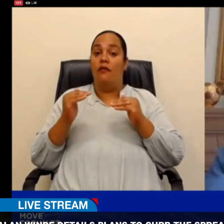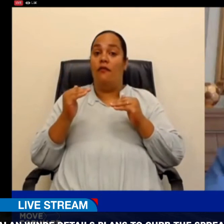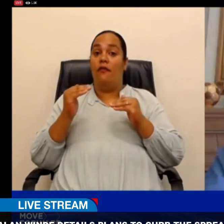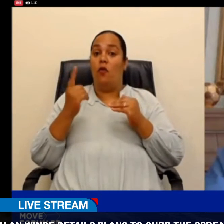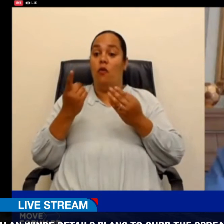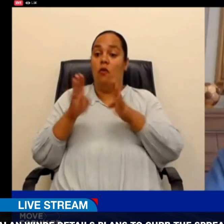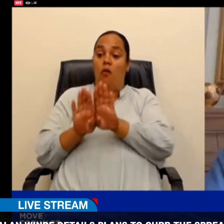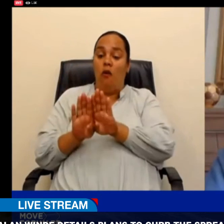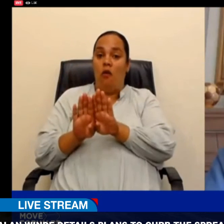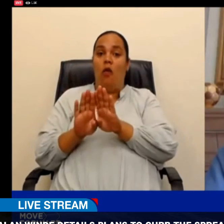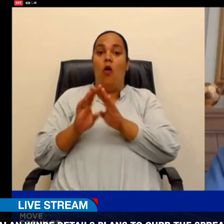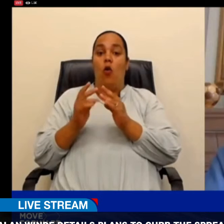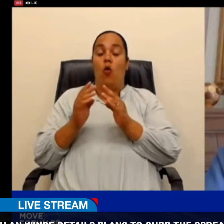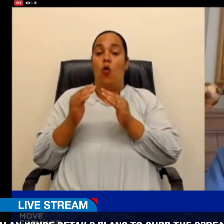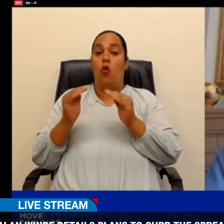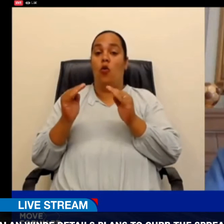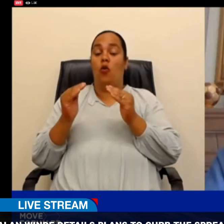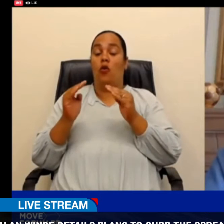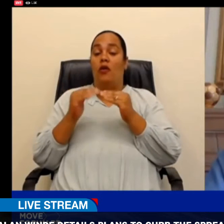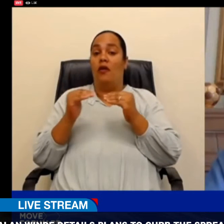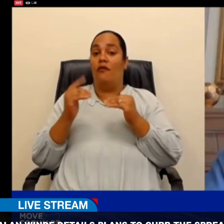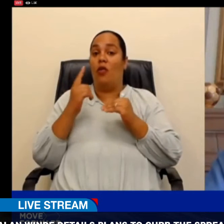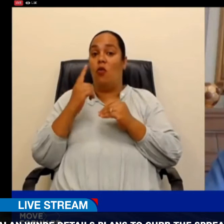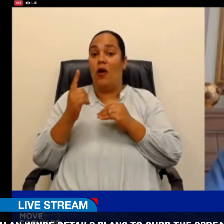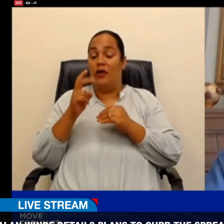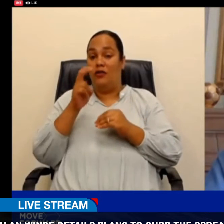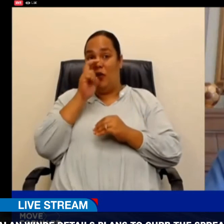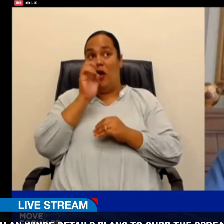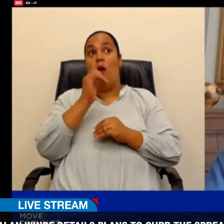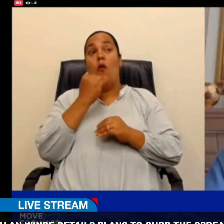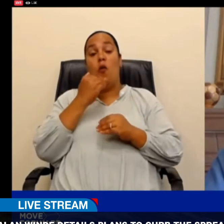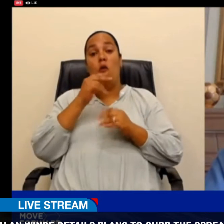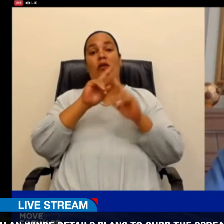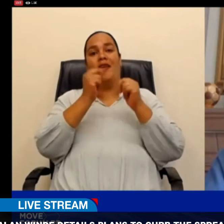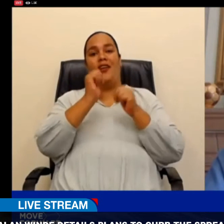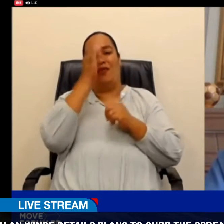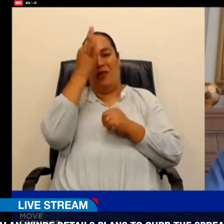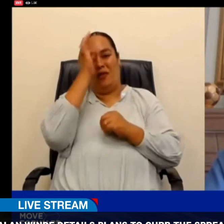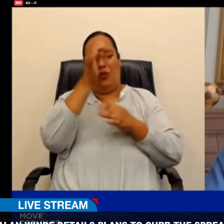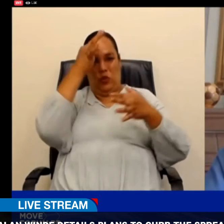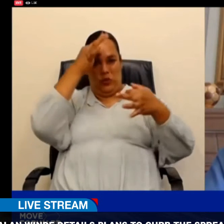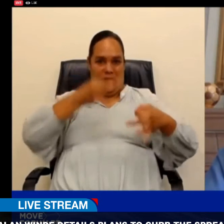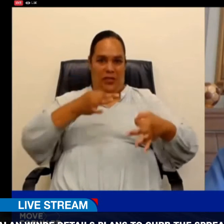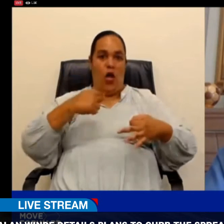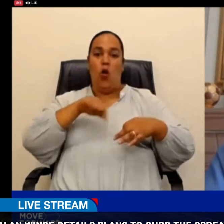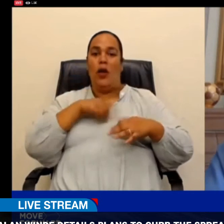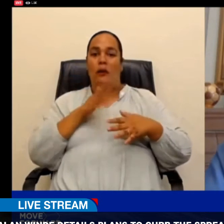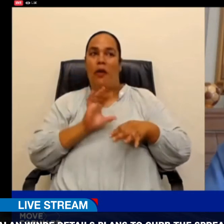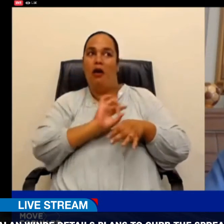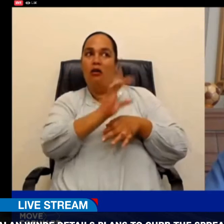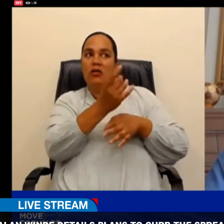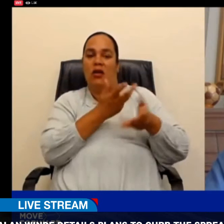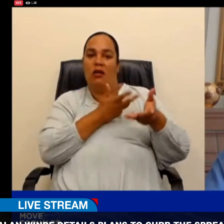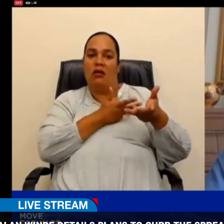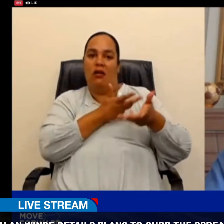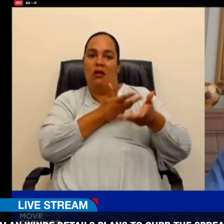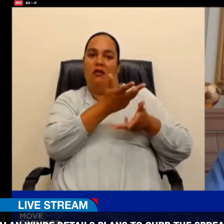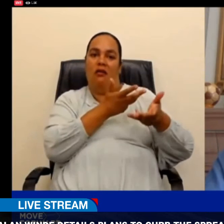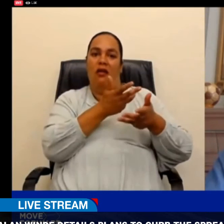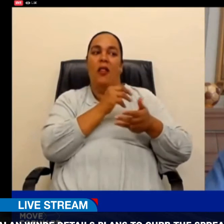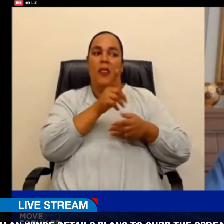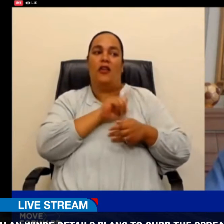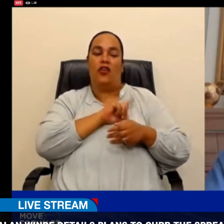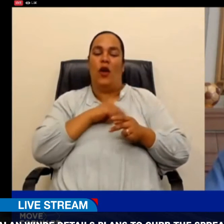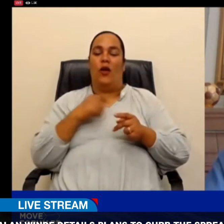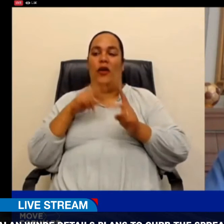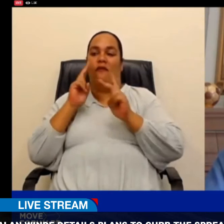the level 1 restrictions, those are national government decisions. We are consulting. That's what the visit to the garden